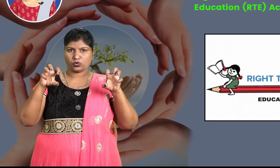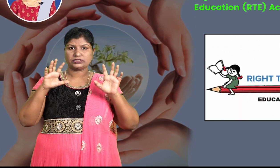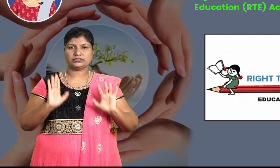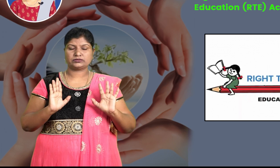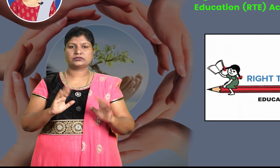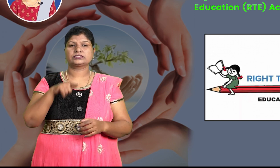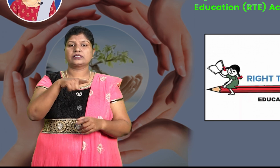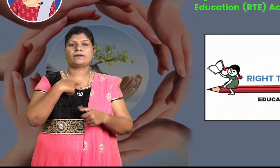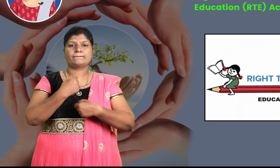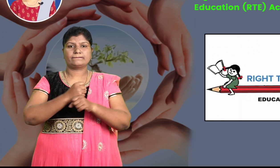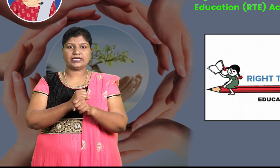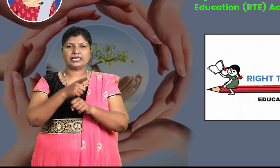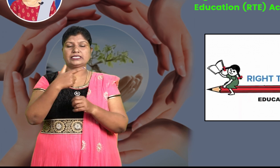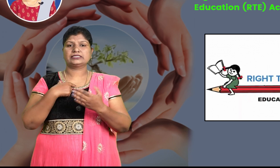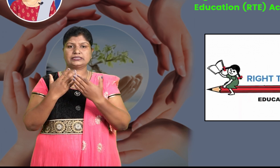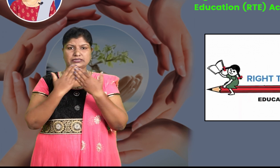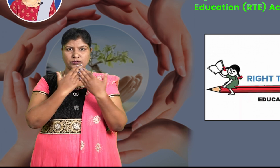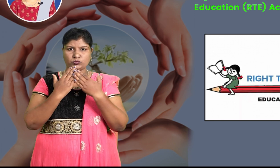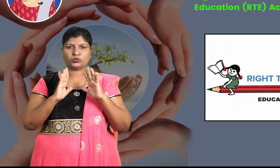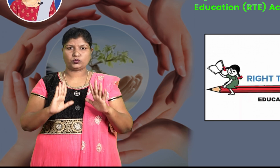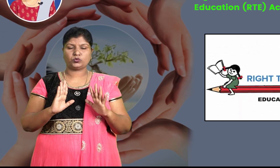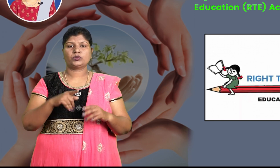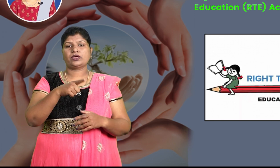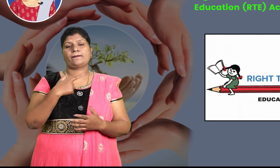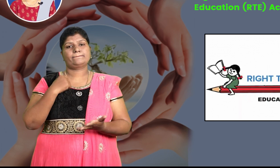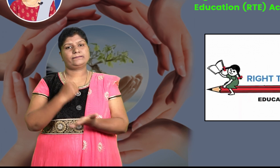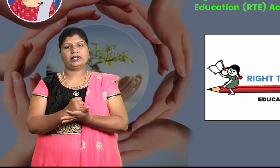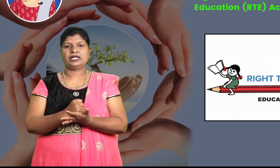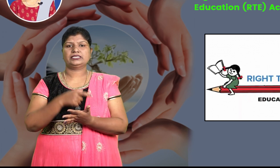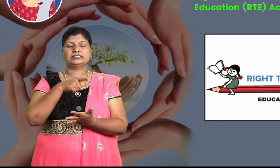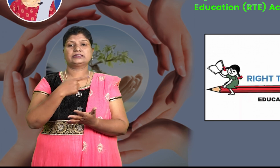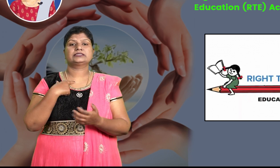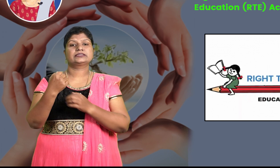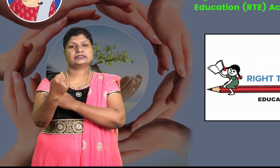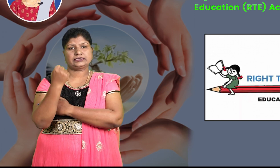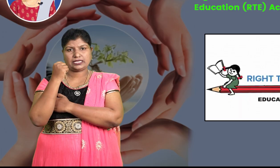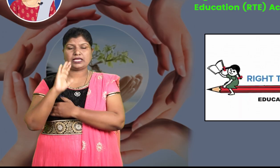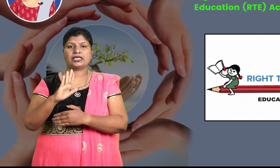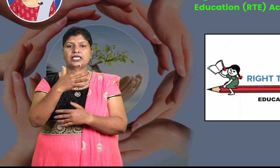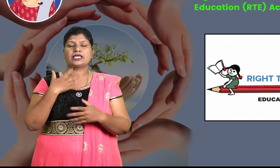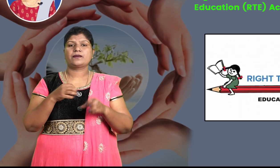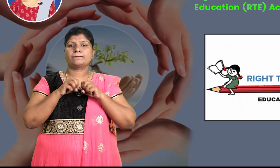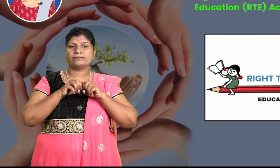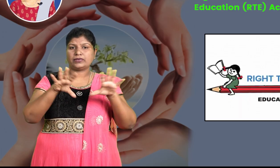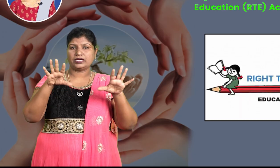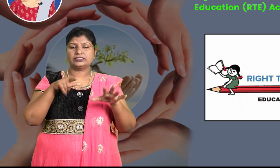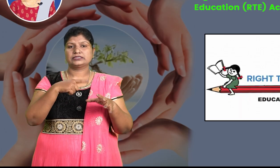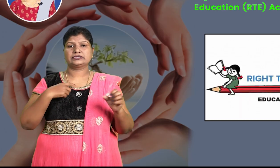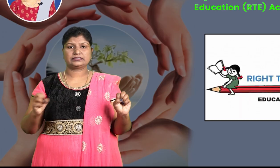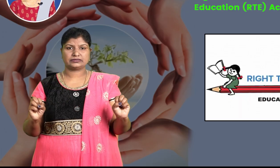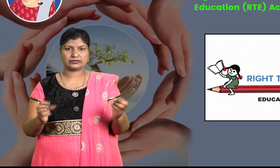that made education a fundamental right passed in 2002.